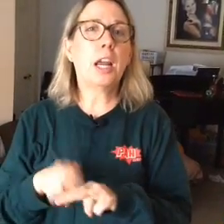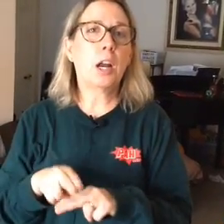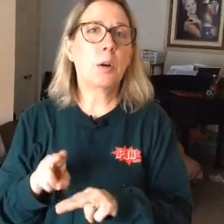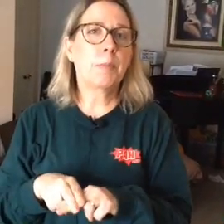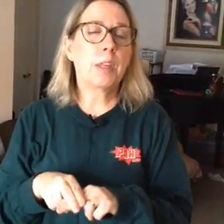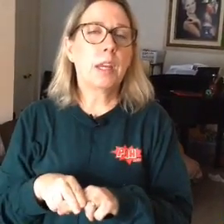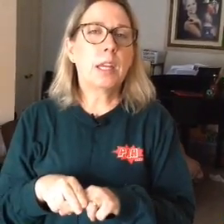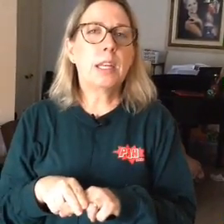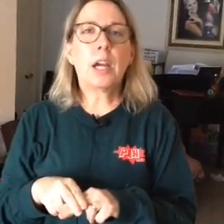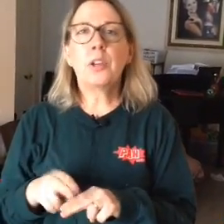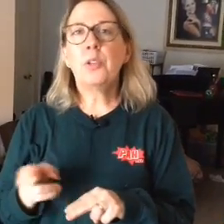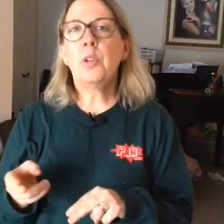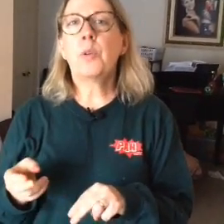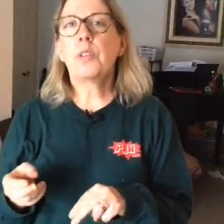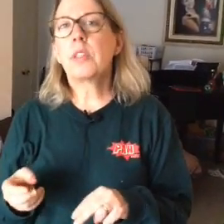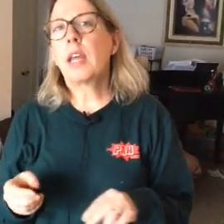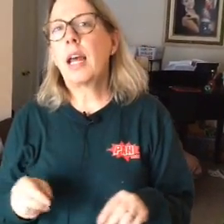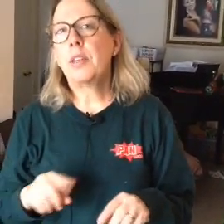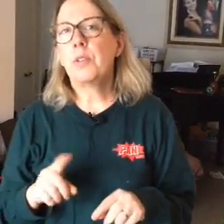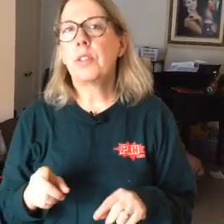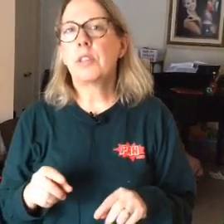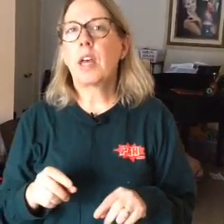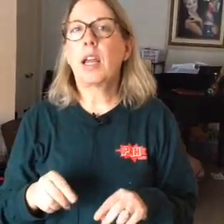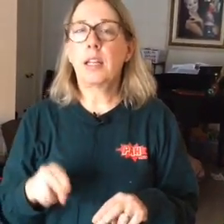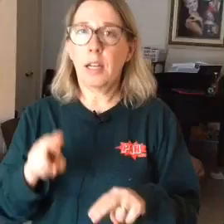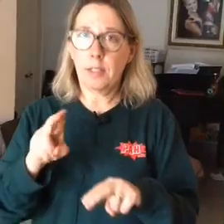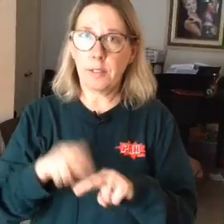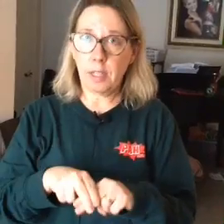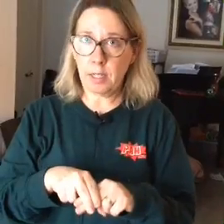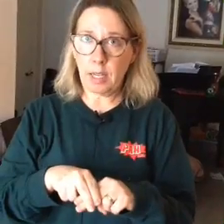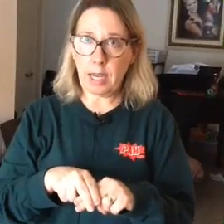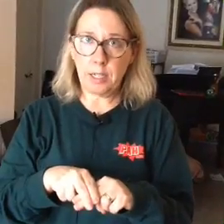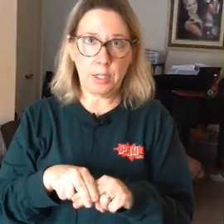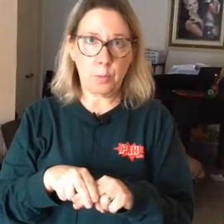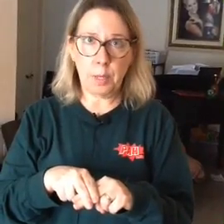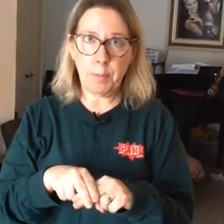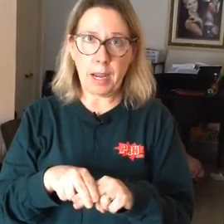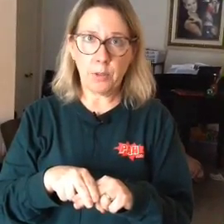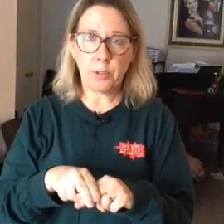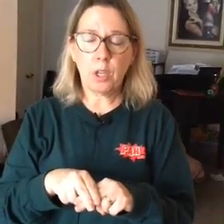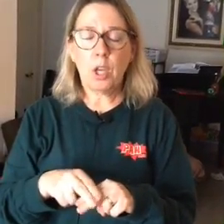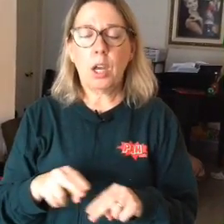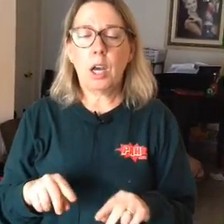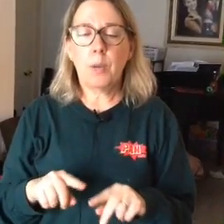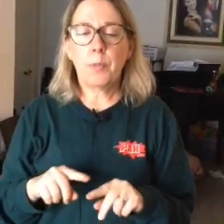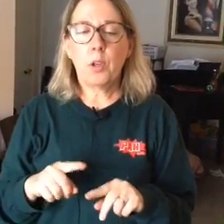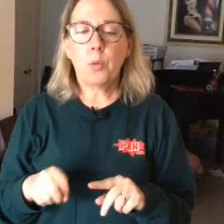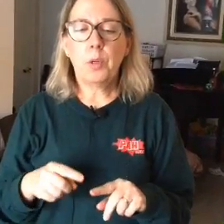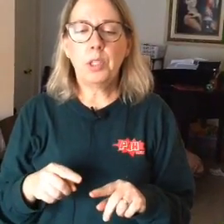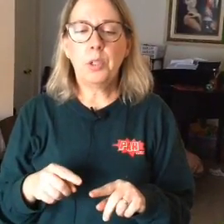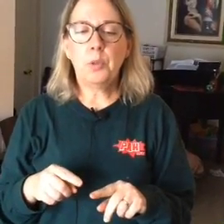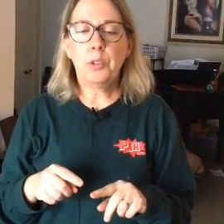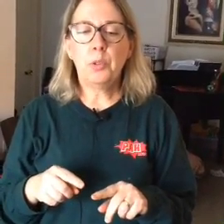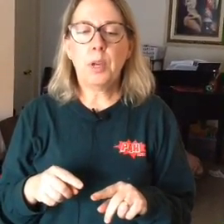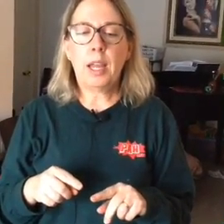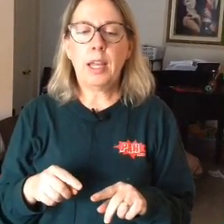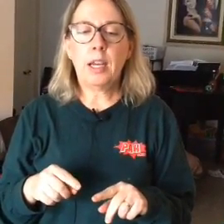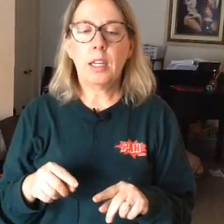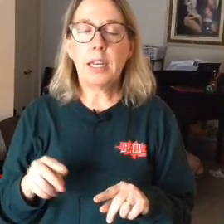Chair. Now, you notice that I use the sign sit. I just did one bounce. When you do a